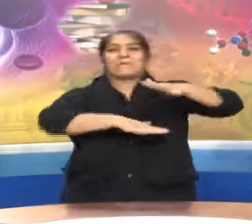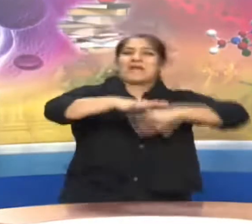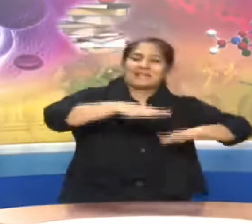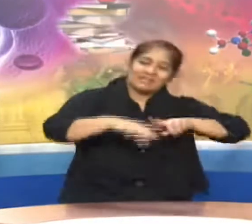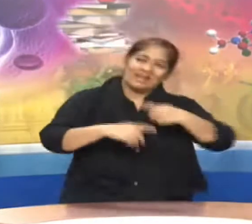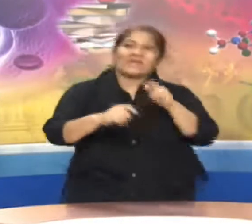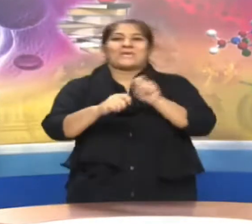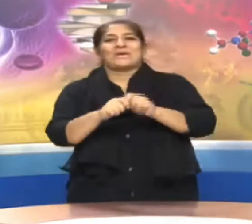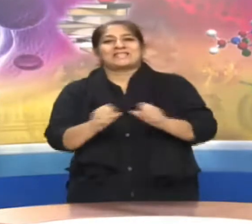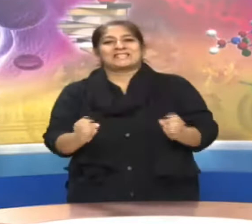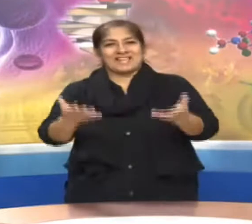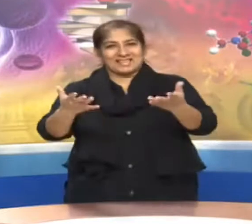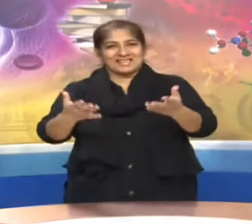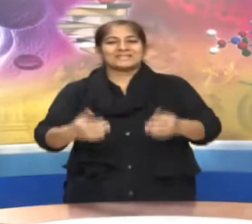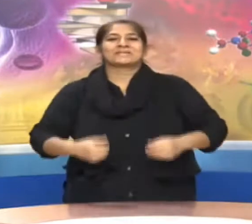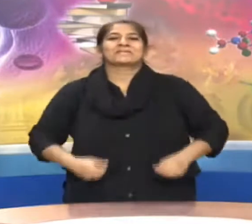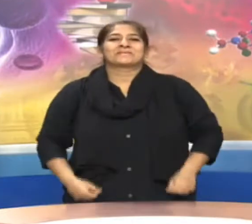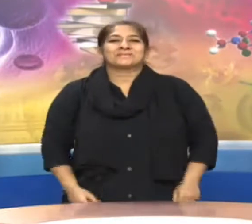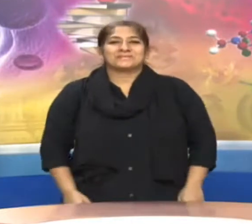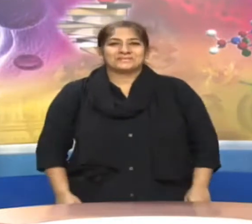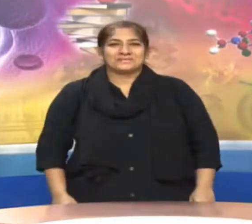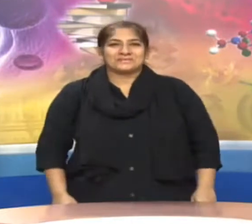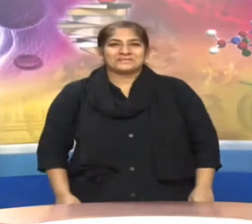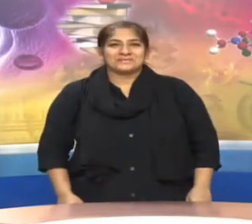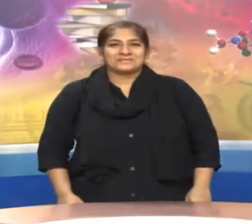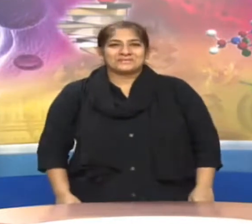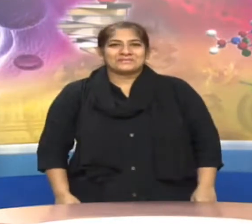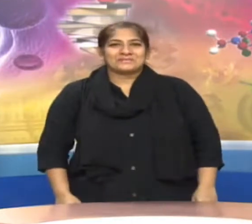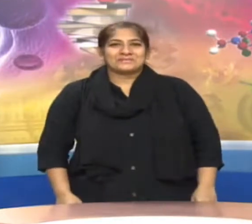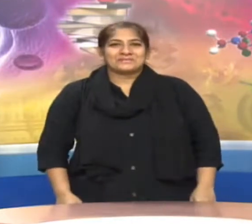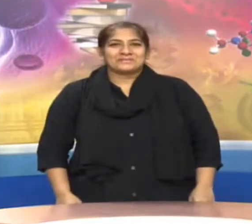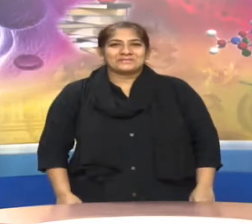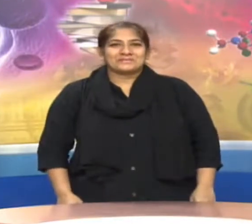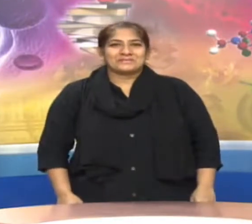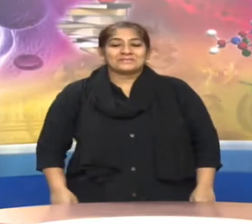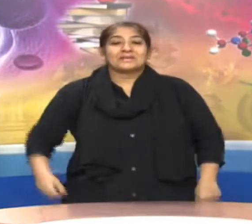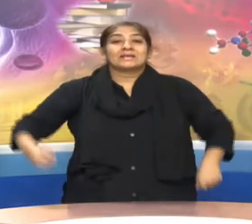first, planning is very important.